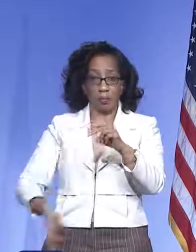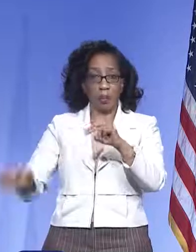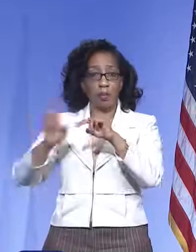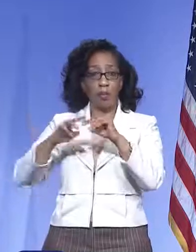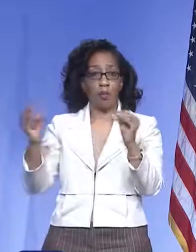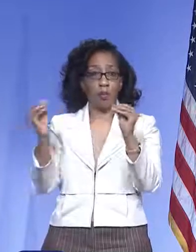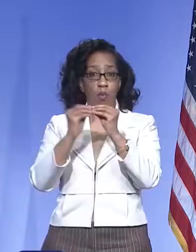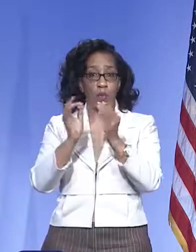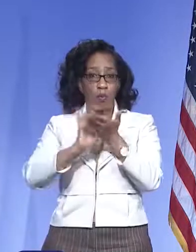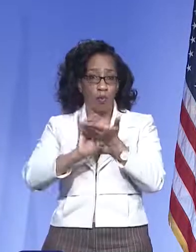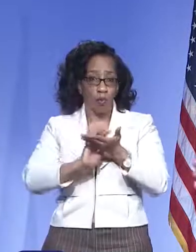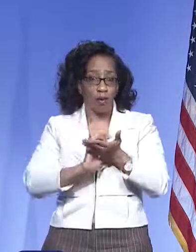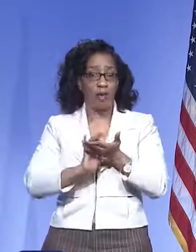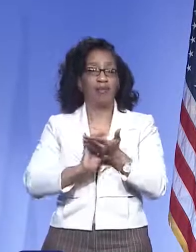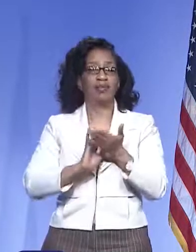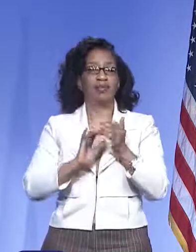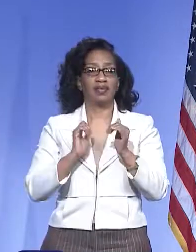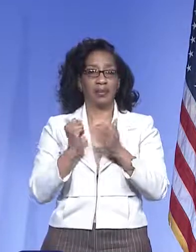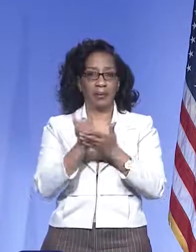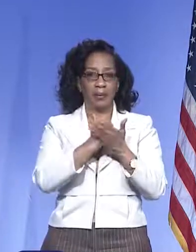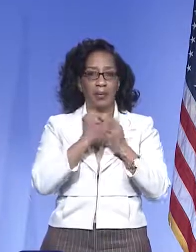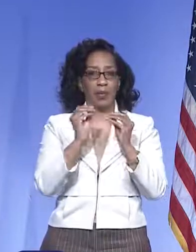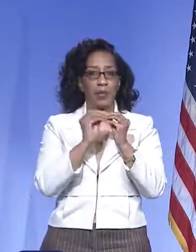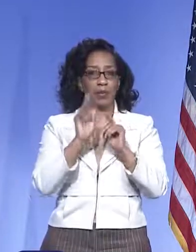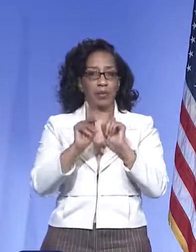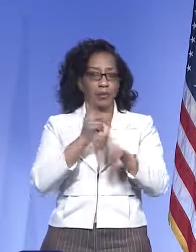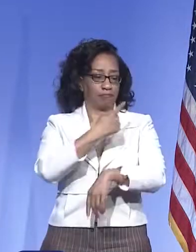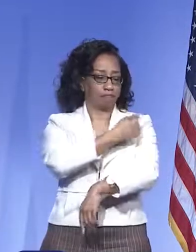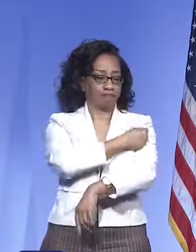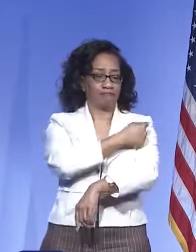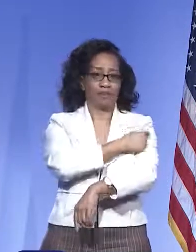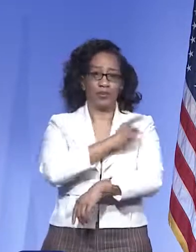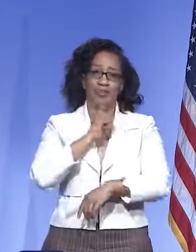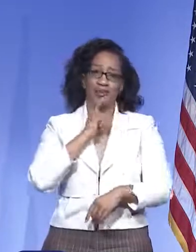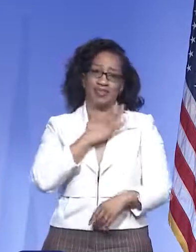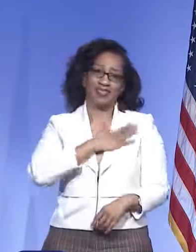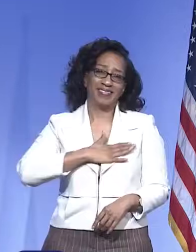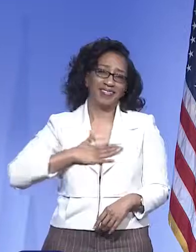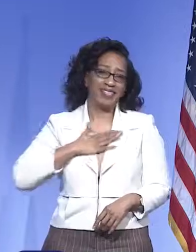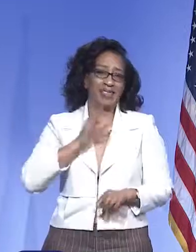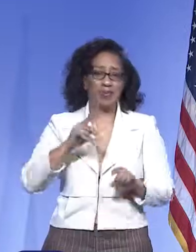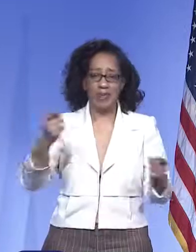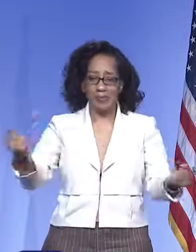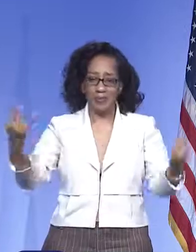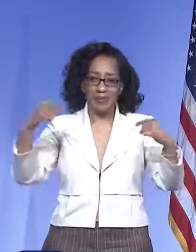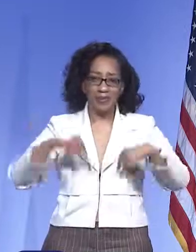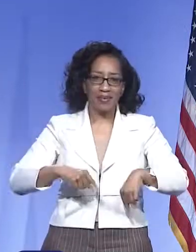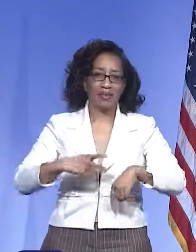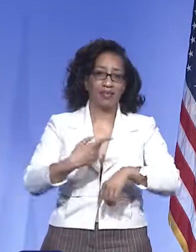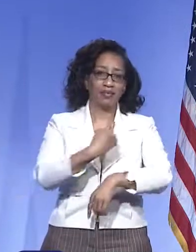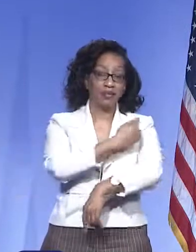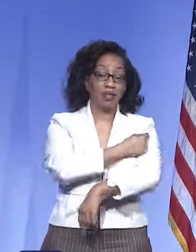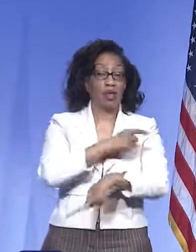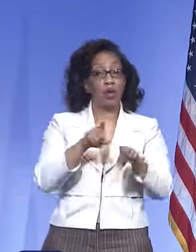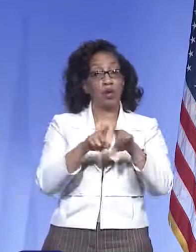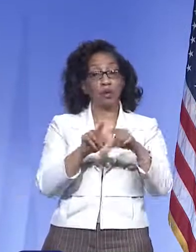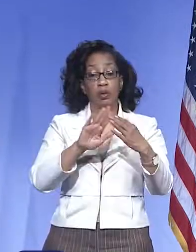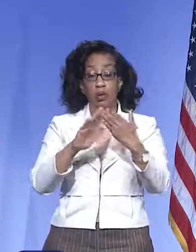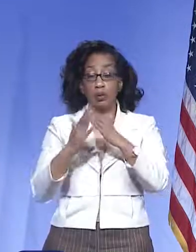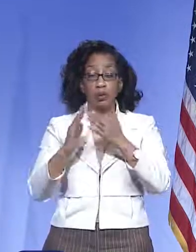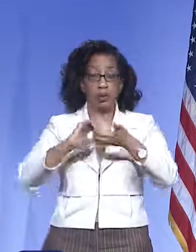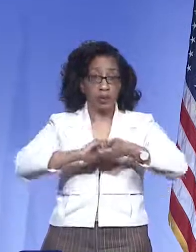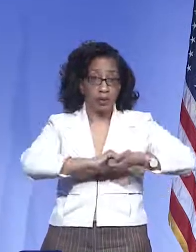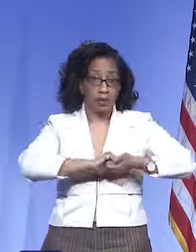meet that demand that's coming when we open it to all adults. So we're very appreciative of the folks that come out. We're appreciative of all of our community partners,